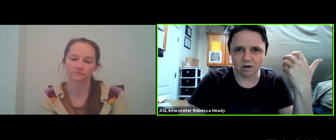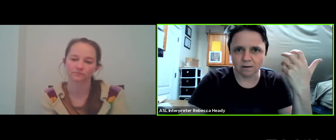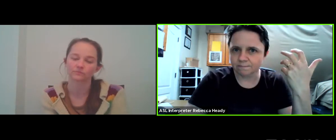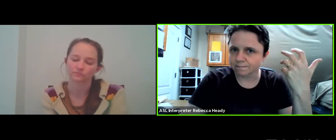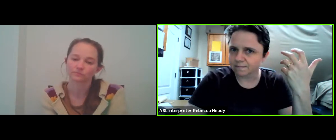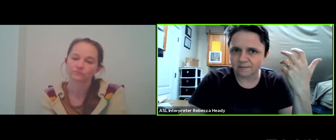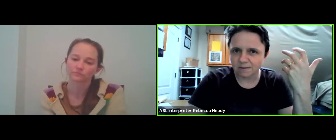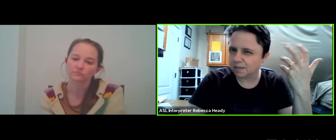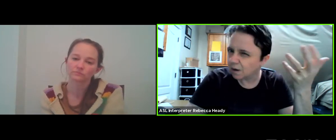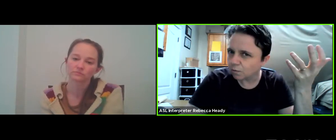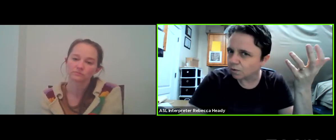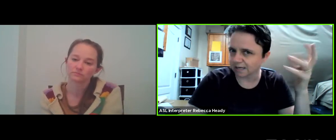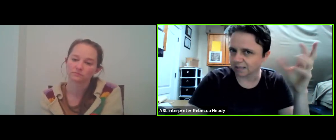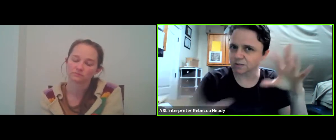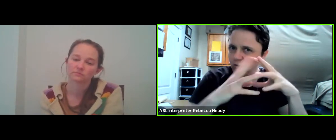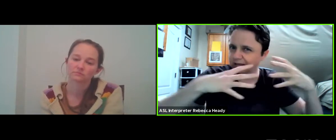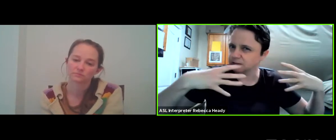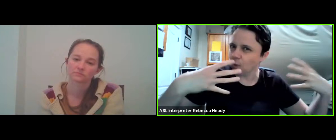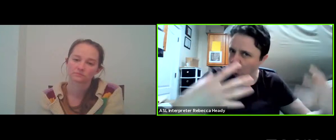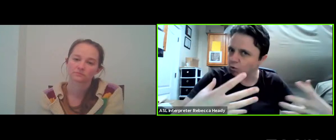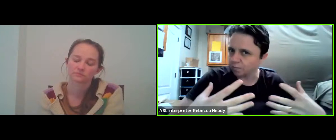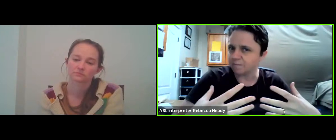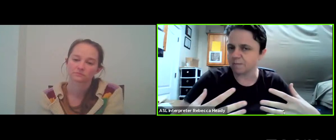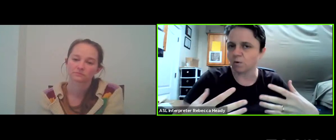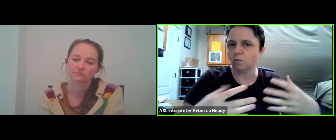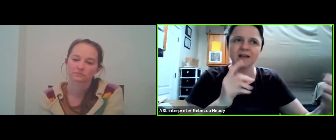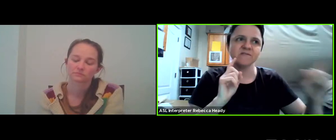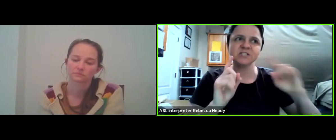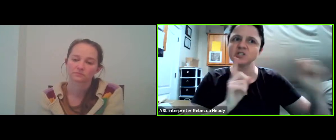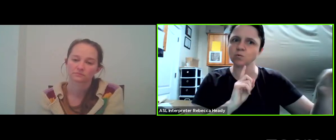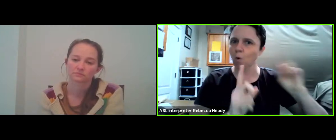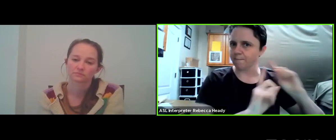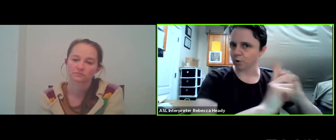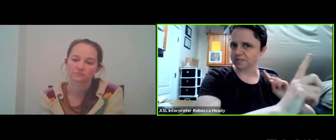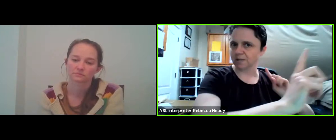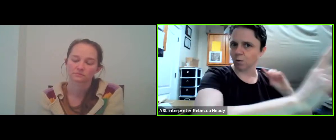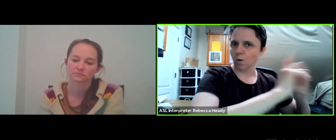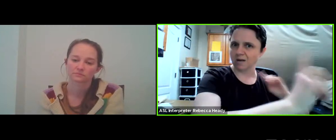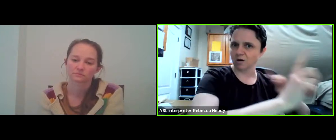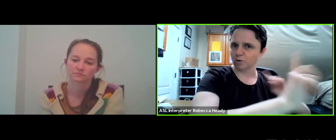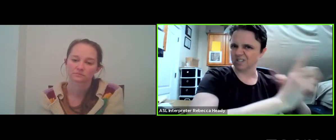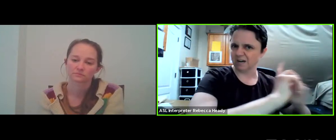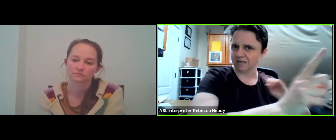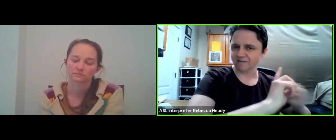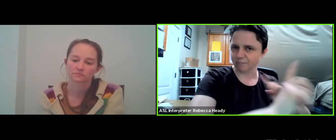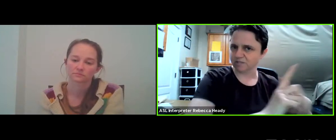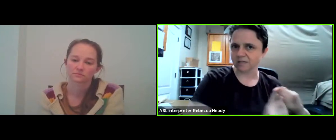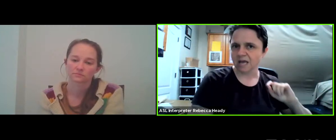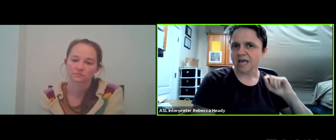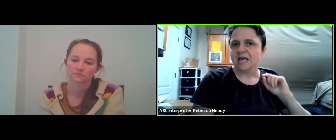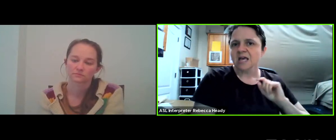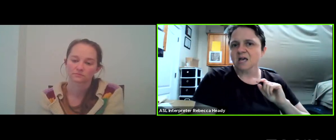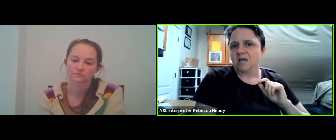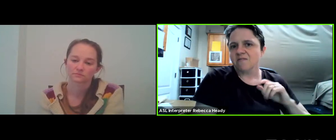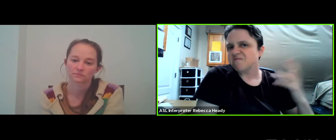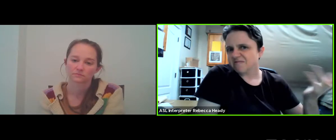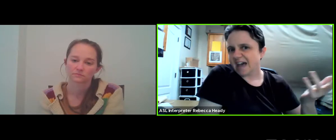party or like a small group of people, like if it's just one person, like one hearing person and a deaf